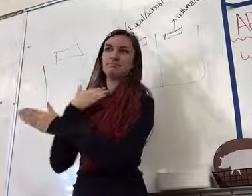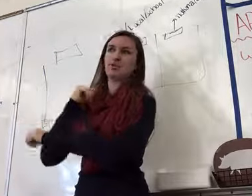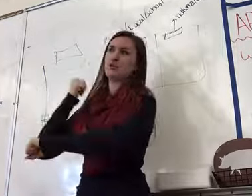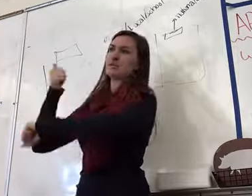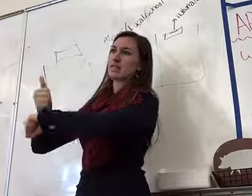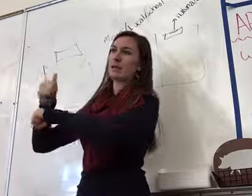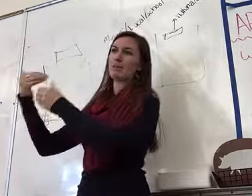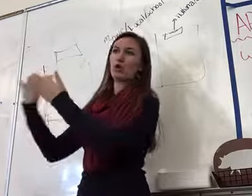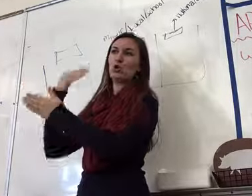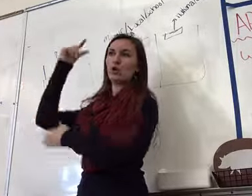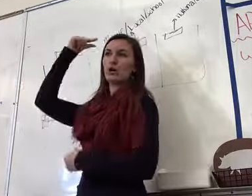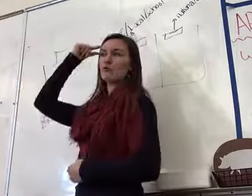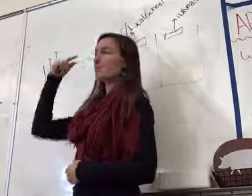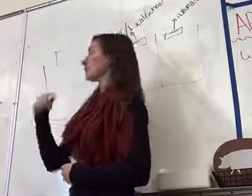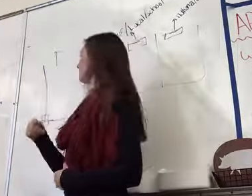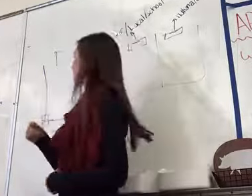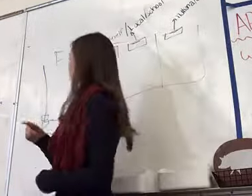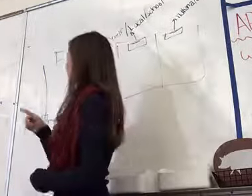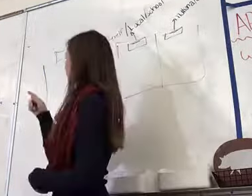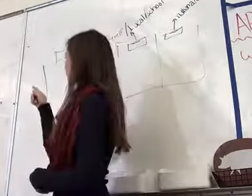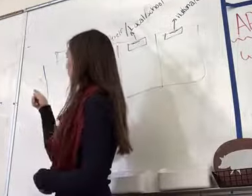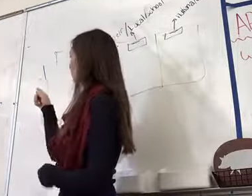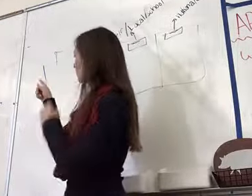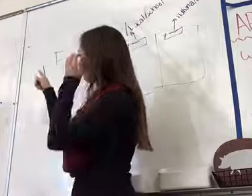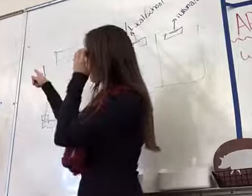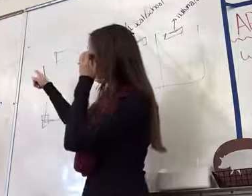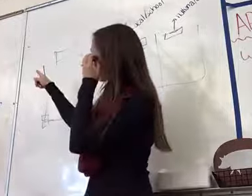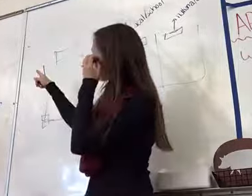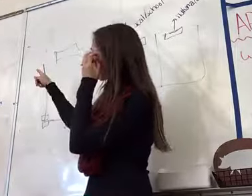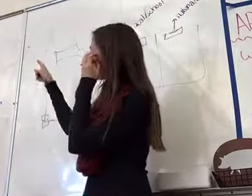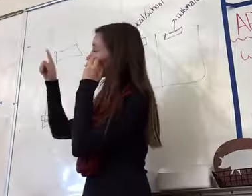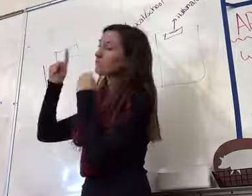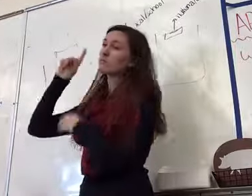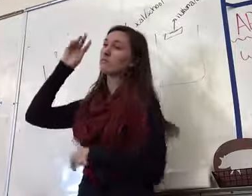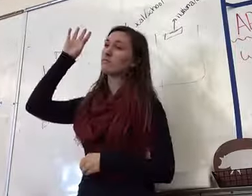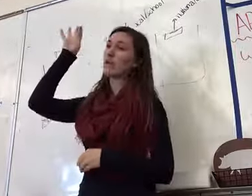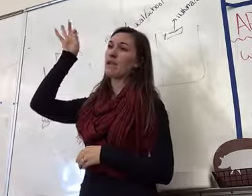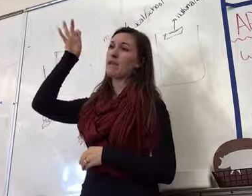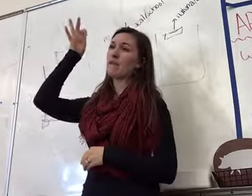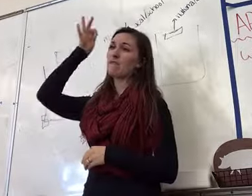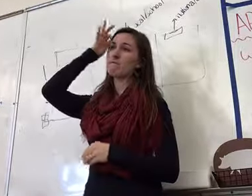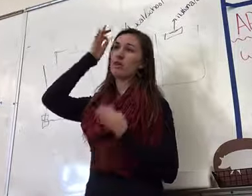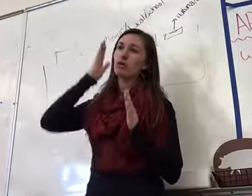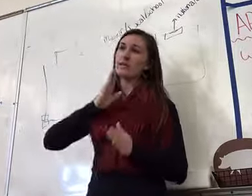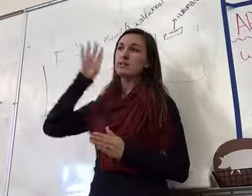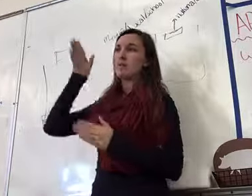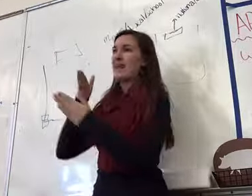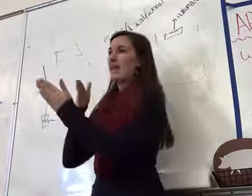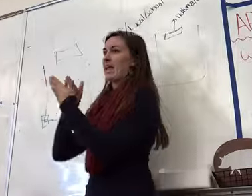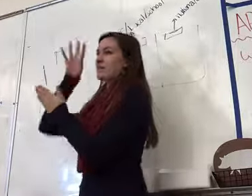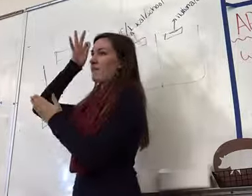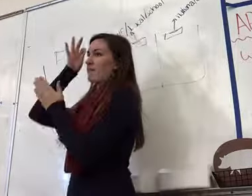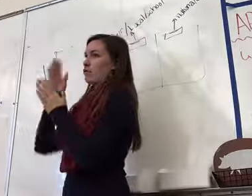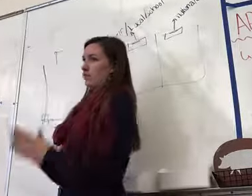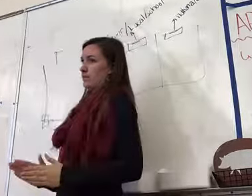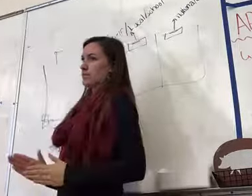this brings us into the idea of federalism and anti-federalism. Really, this is the original Federalist,